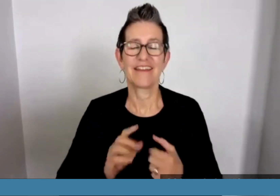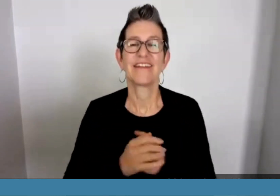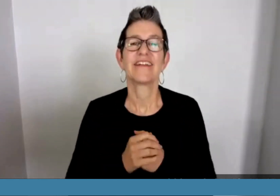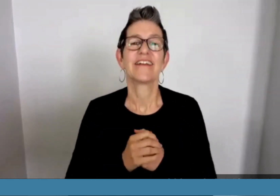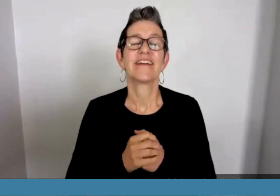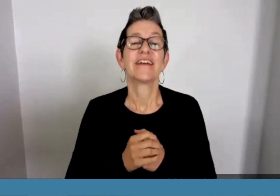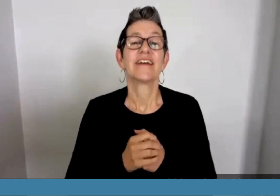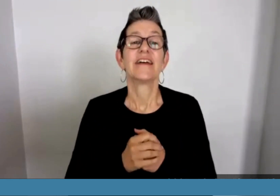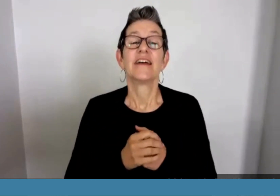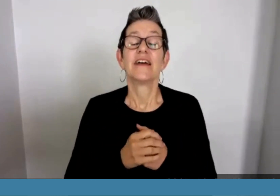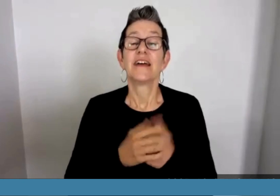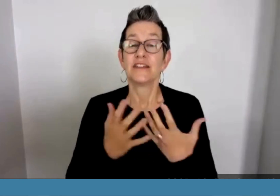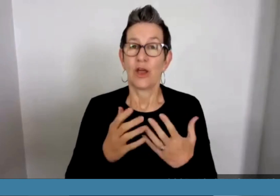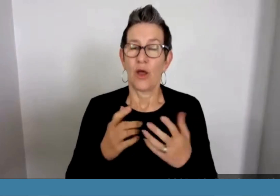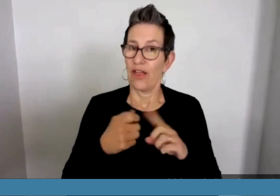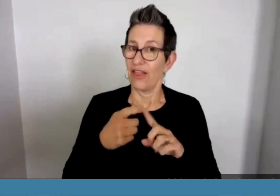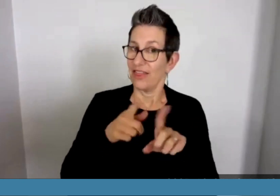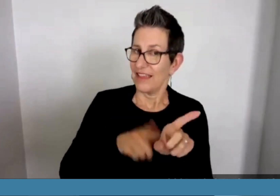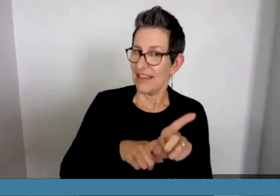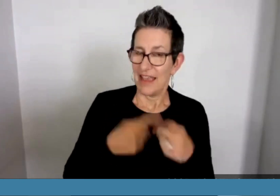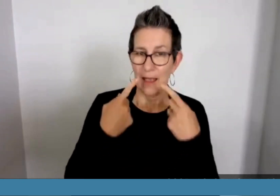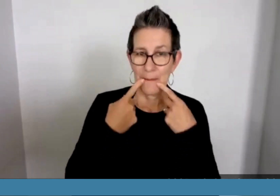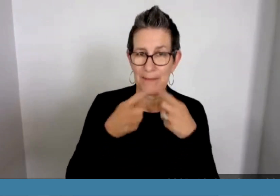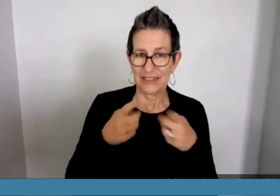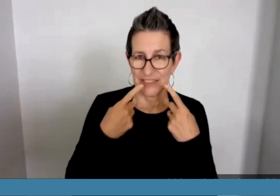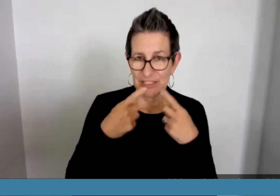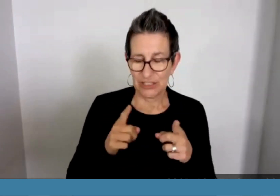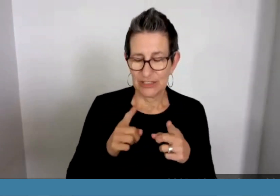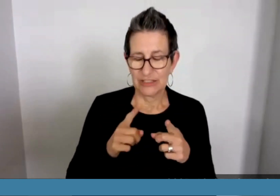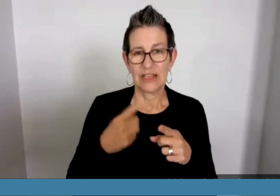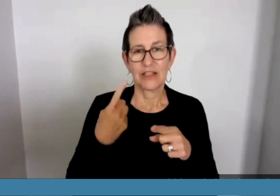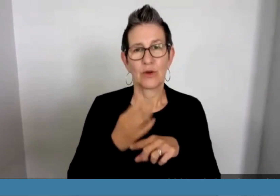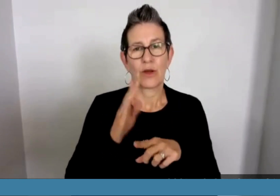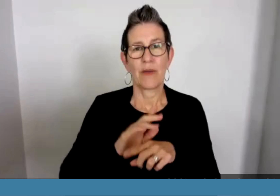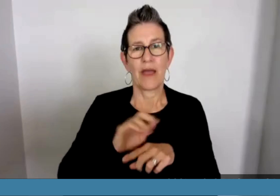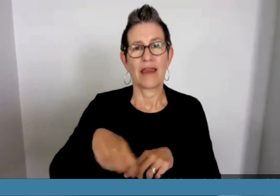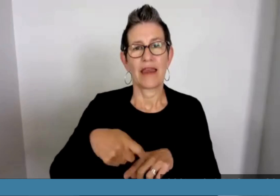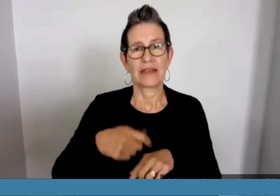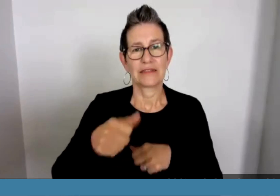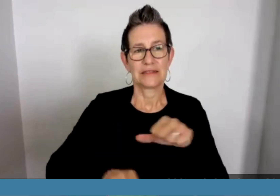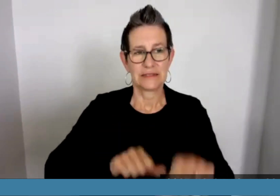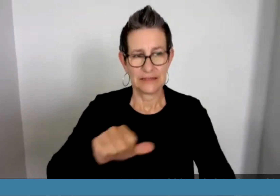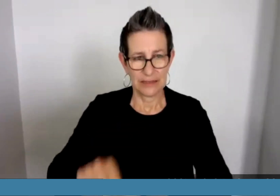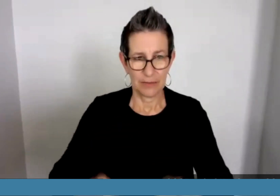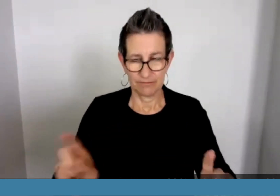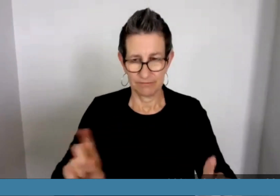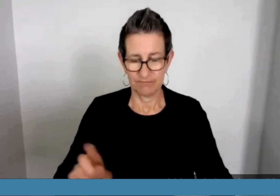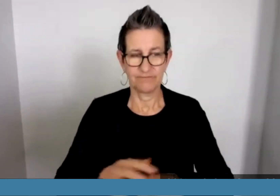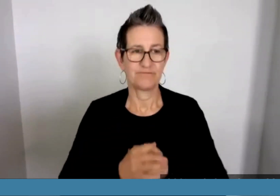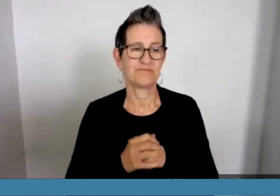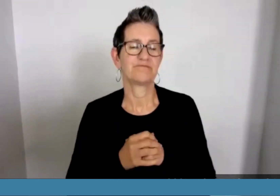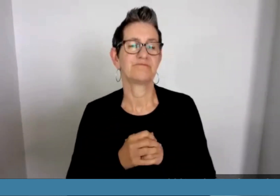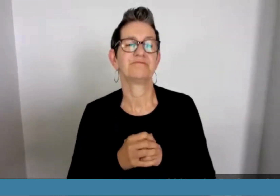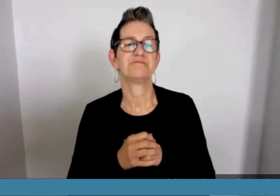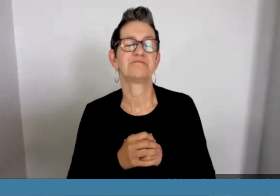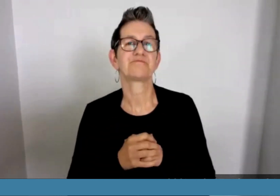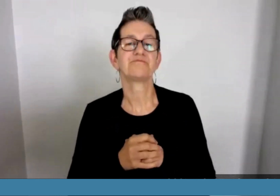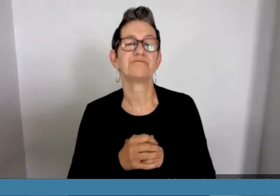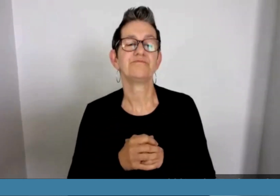key messages and outline the next steps to support your journey with the NDRP. First, I guess